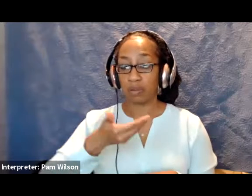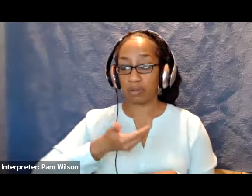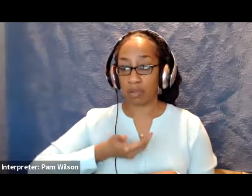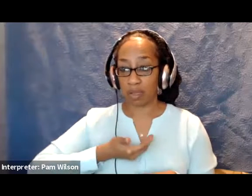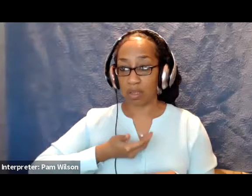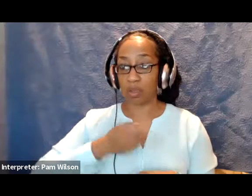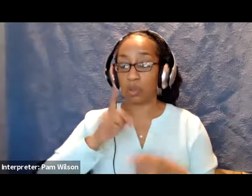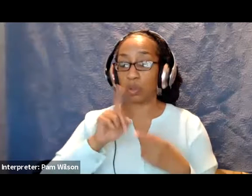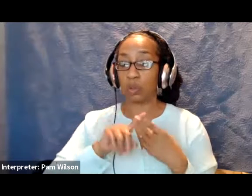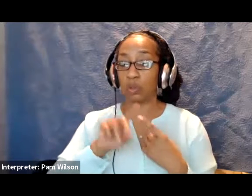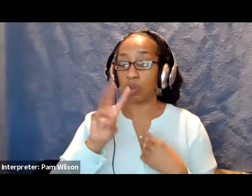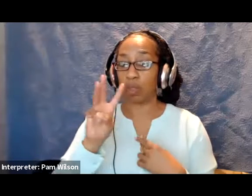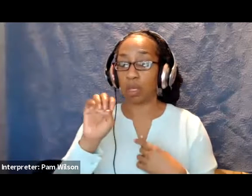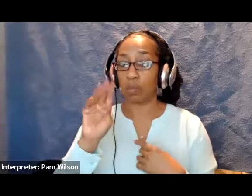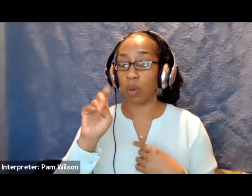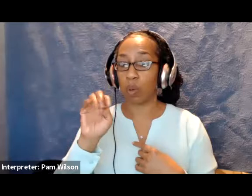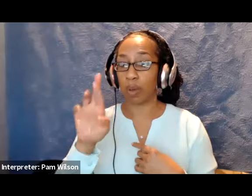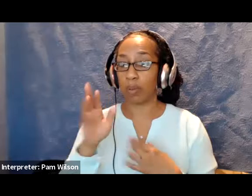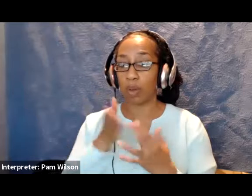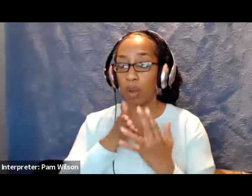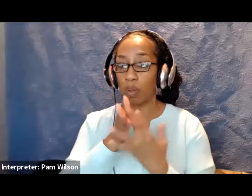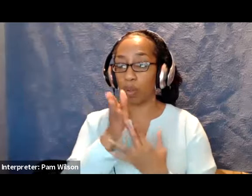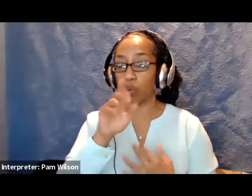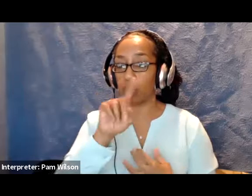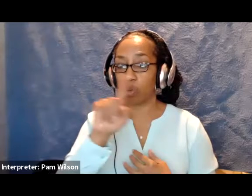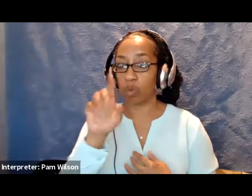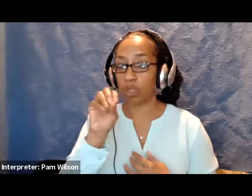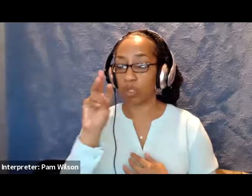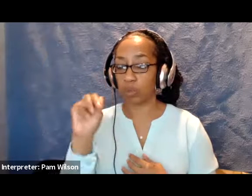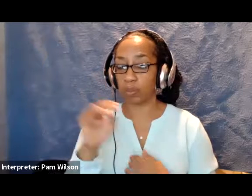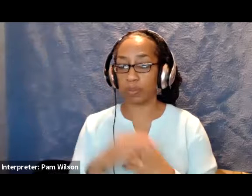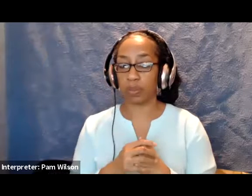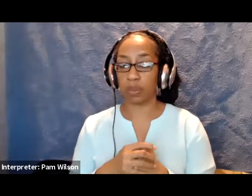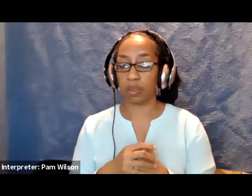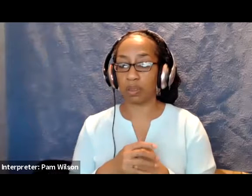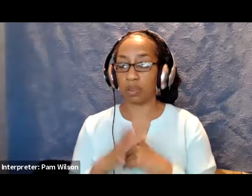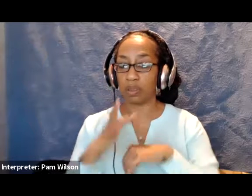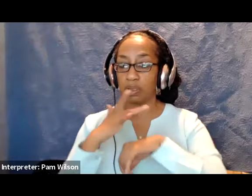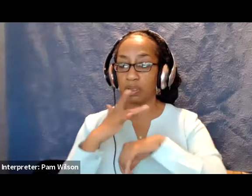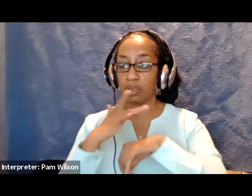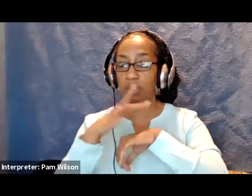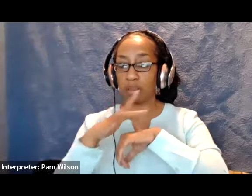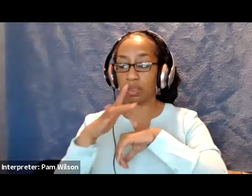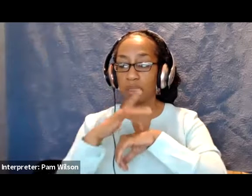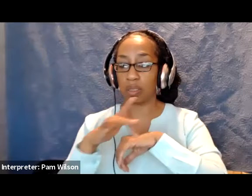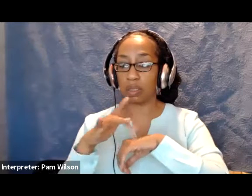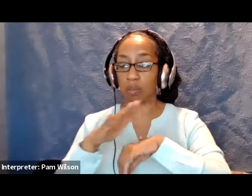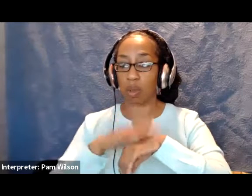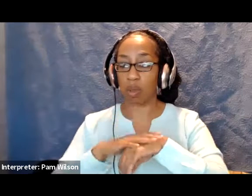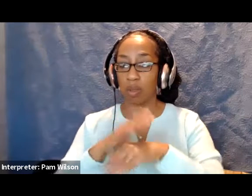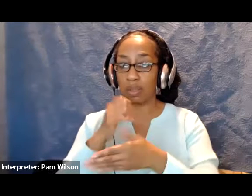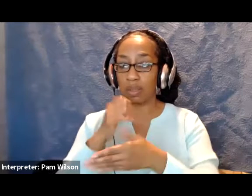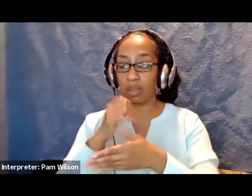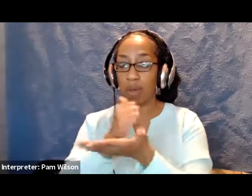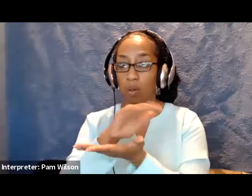webinar through the Zoom articles available on the Help Center.